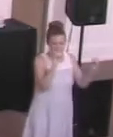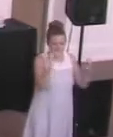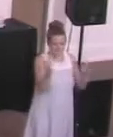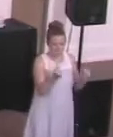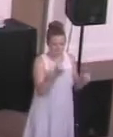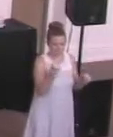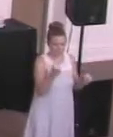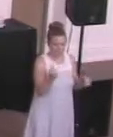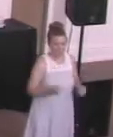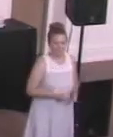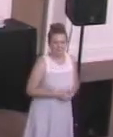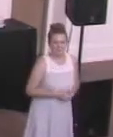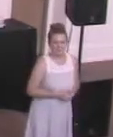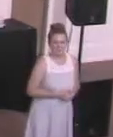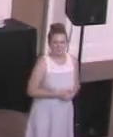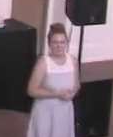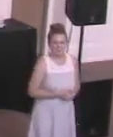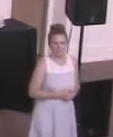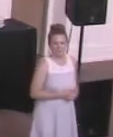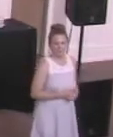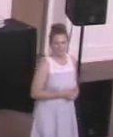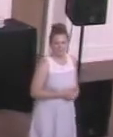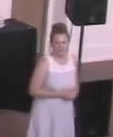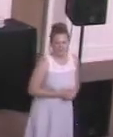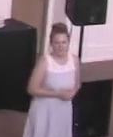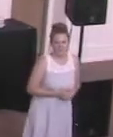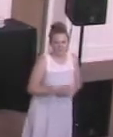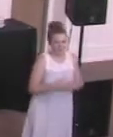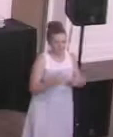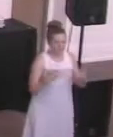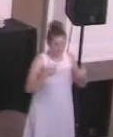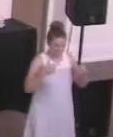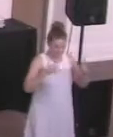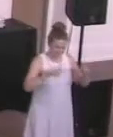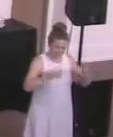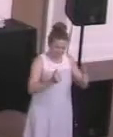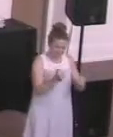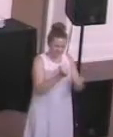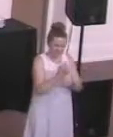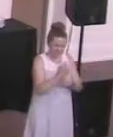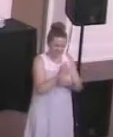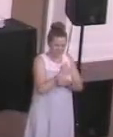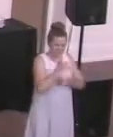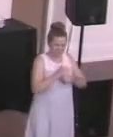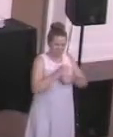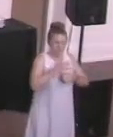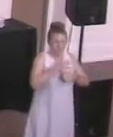time. Let love explode and bring the dead to